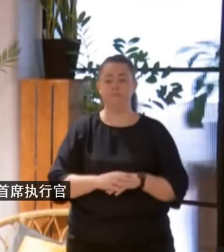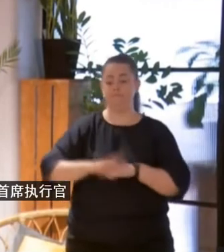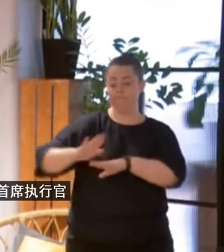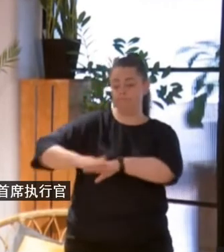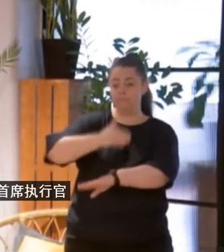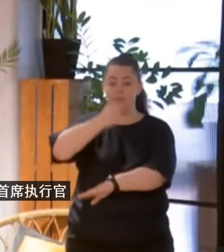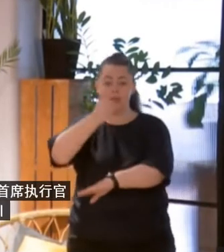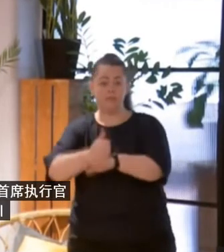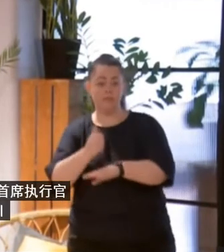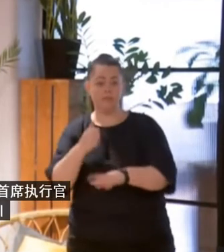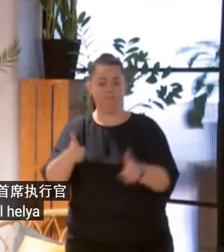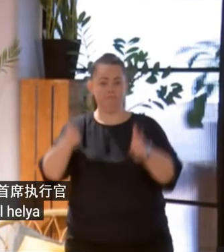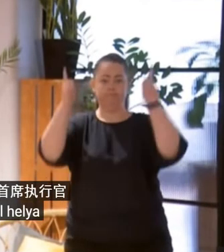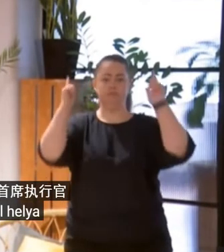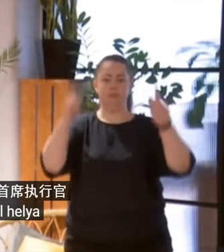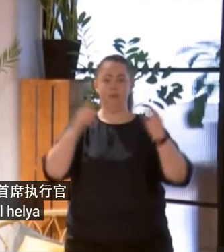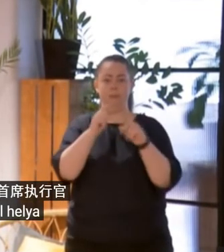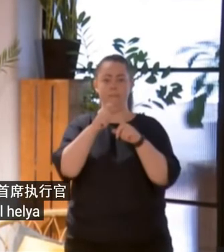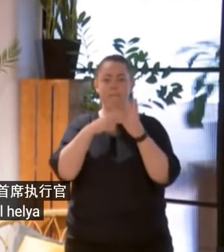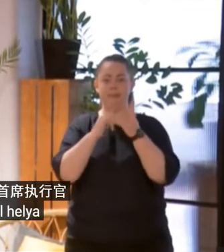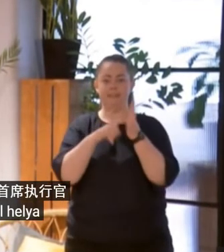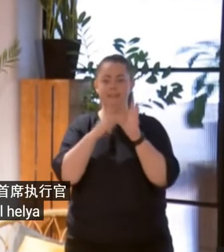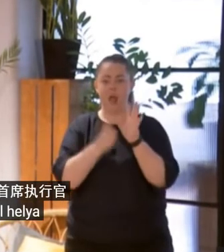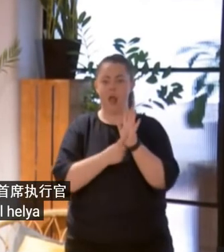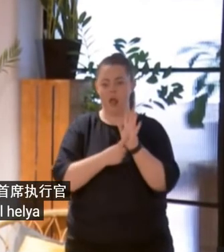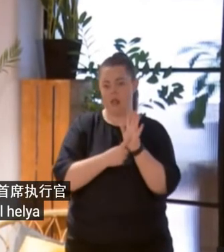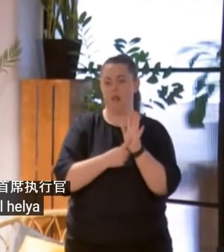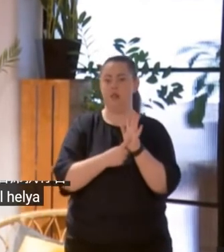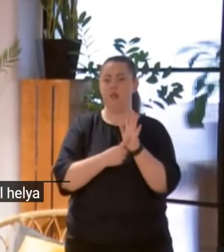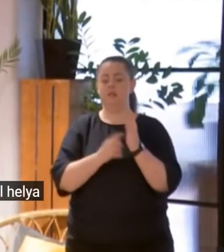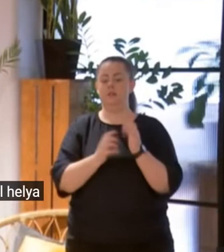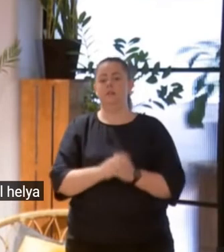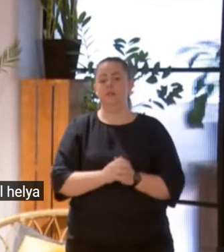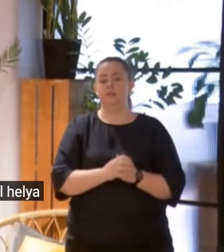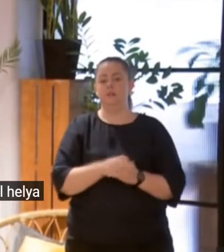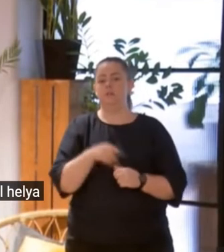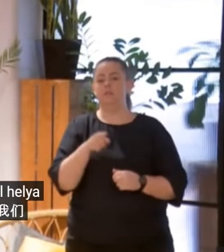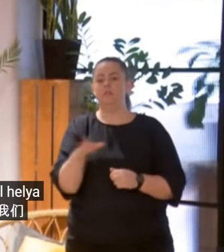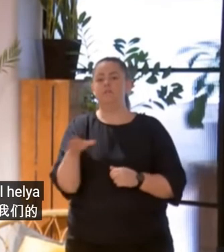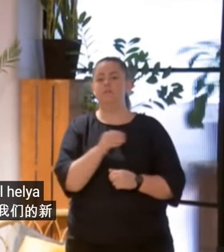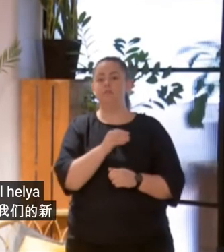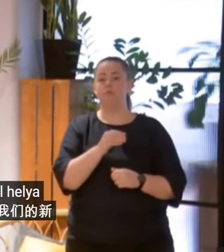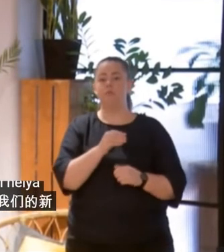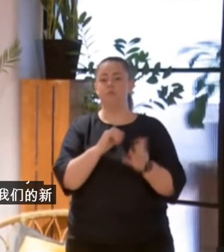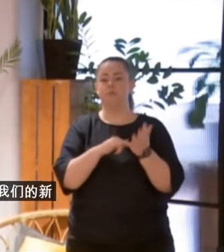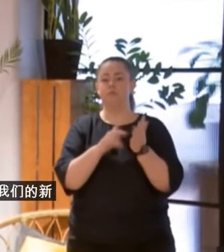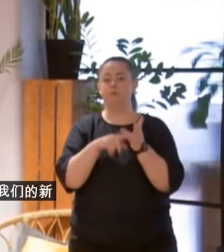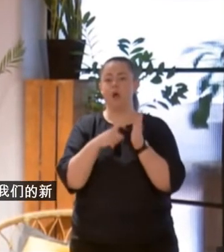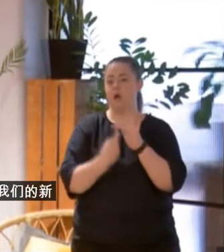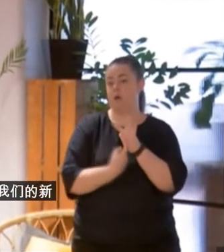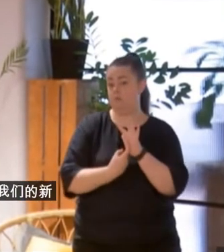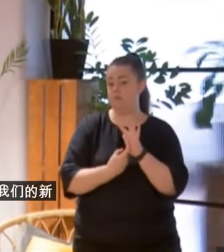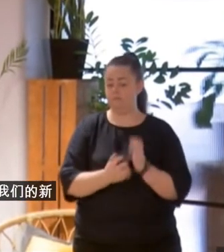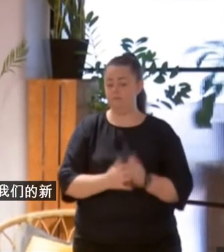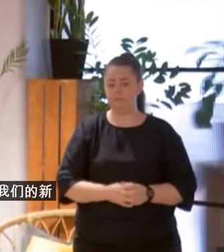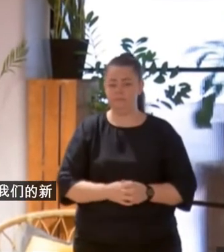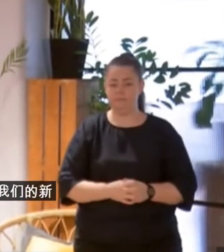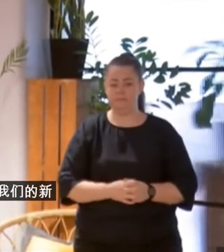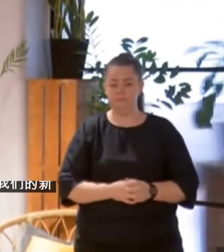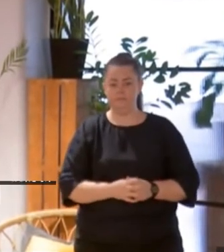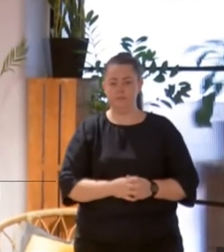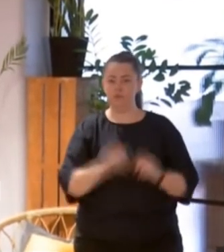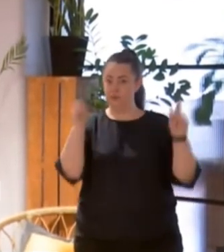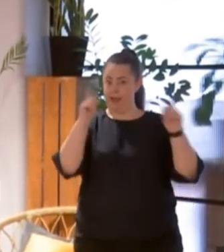Super Rewards, Pascal Hellier-Moret, who will speak to us today about our new program which we